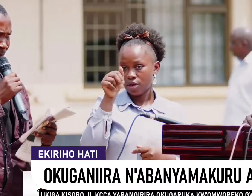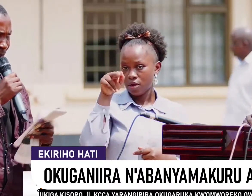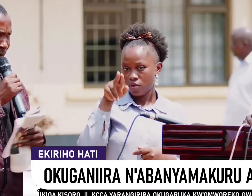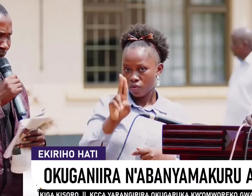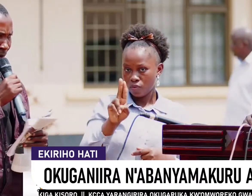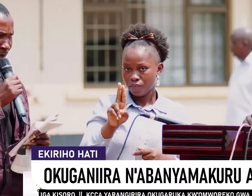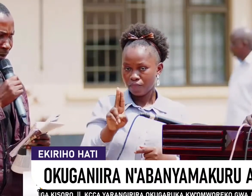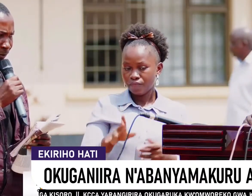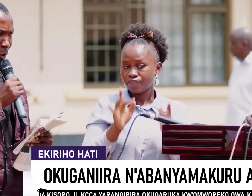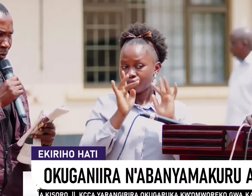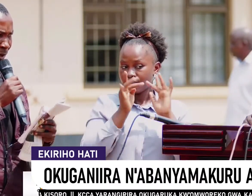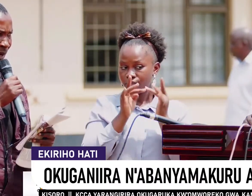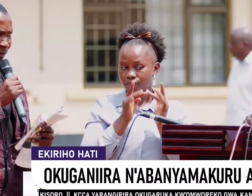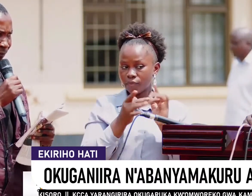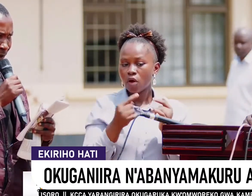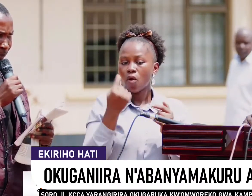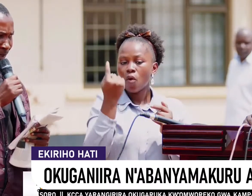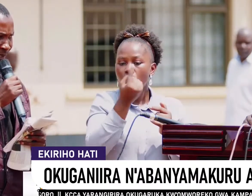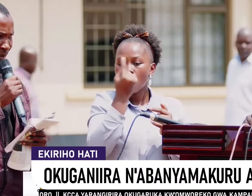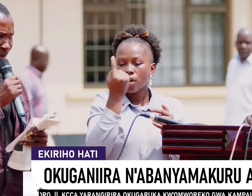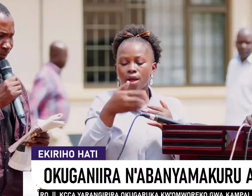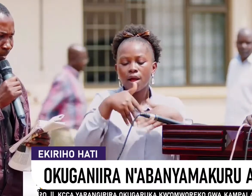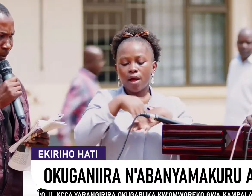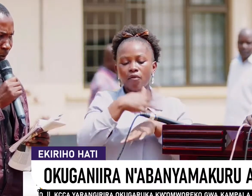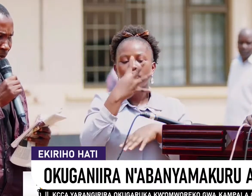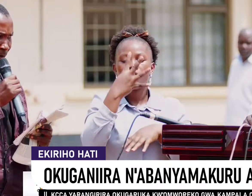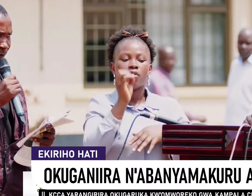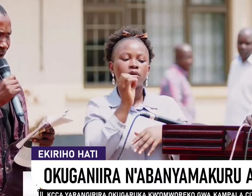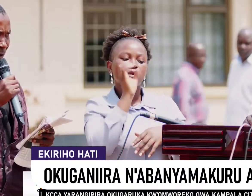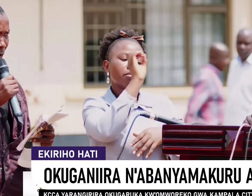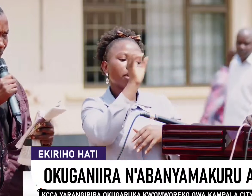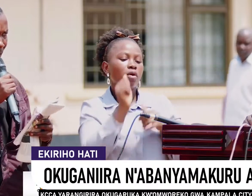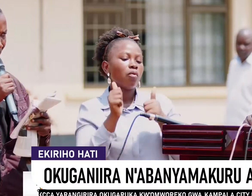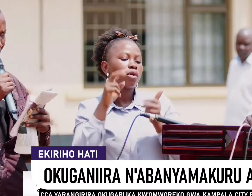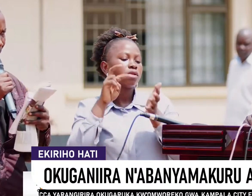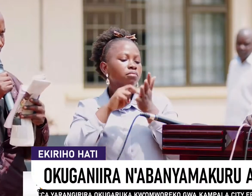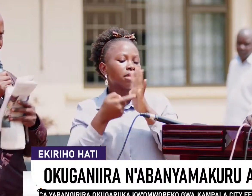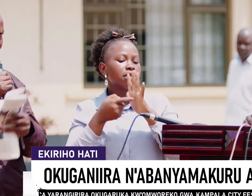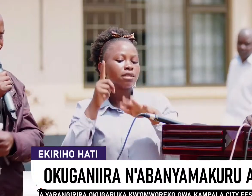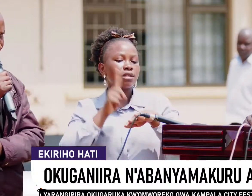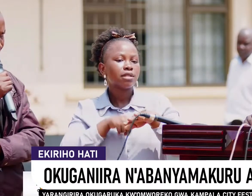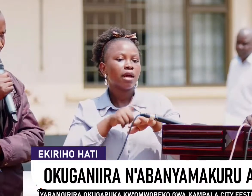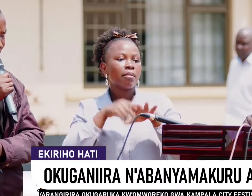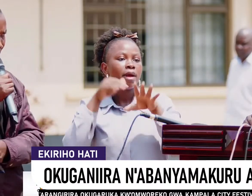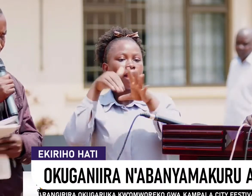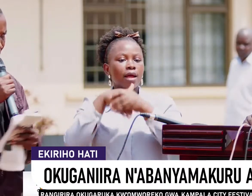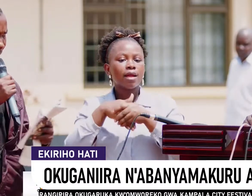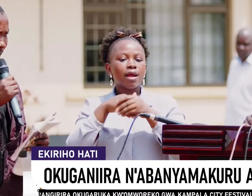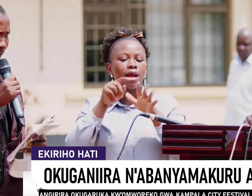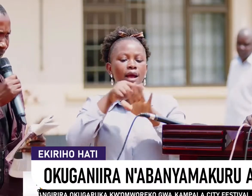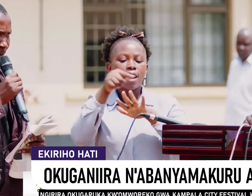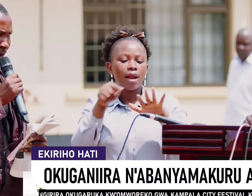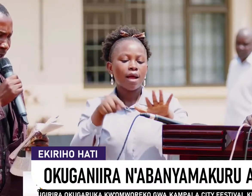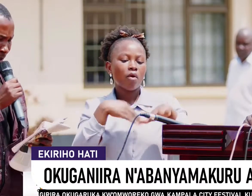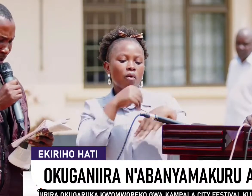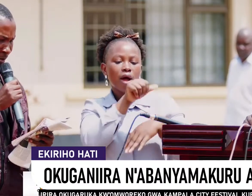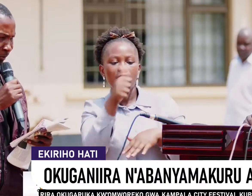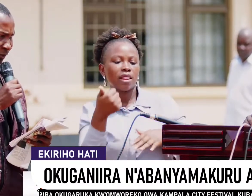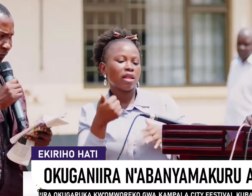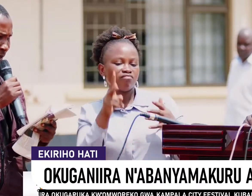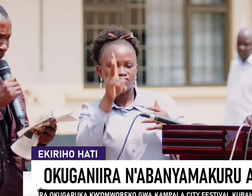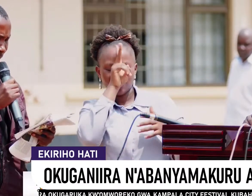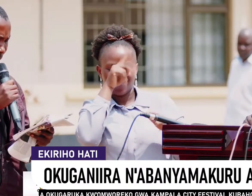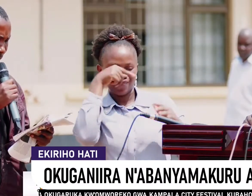internet capability in Uganda, only cover 40%, which means when you are in Kalangala or any other remote